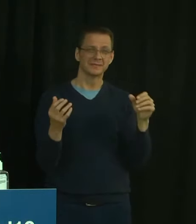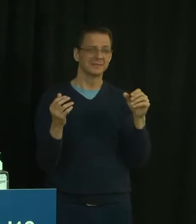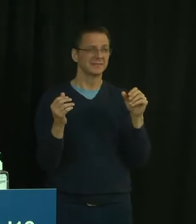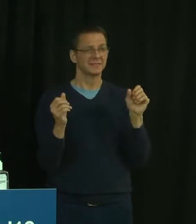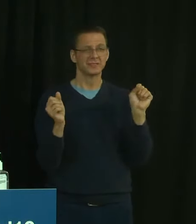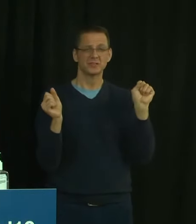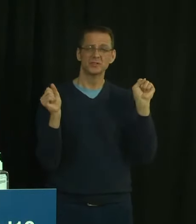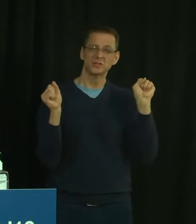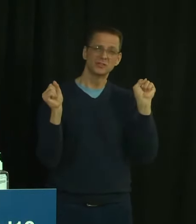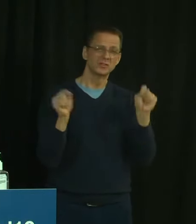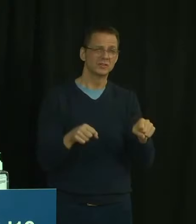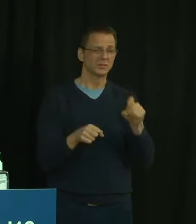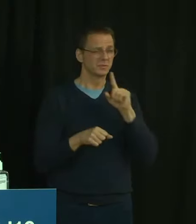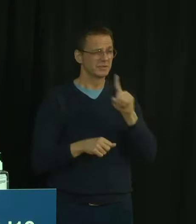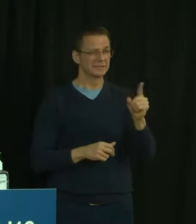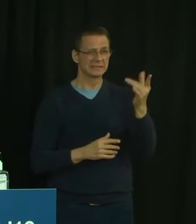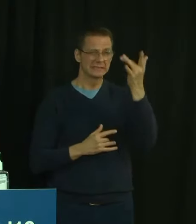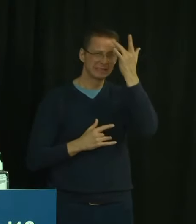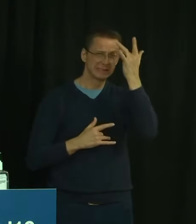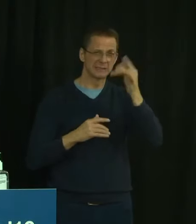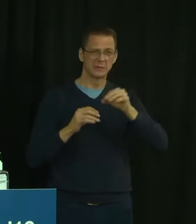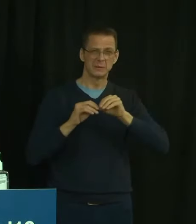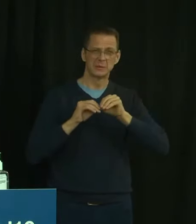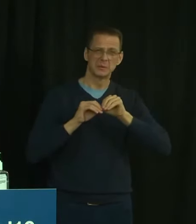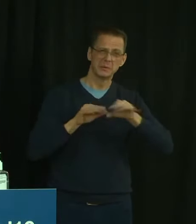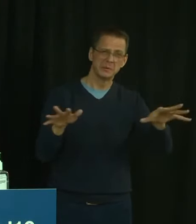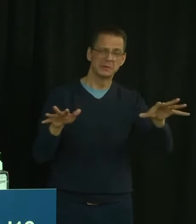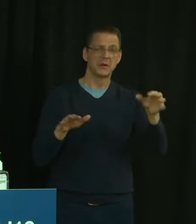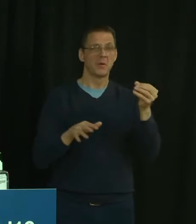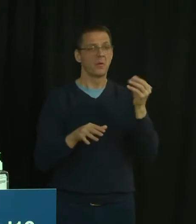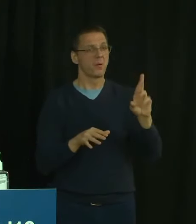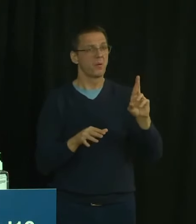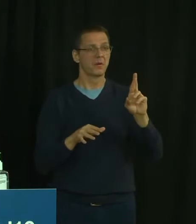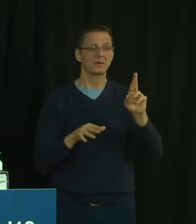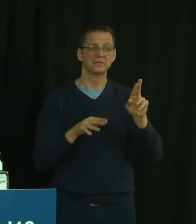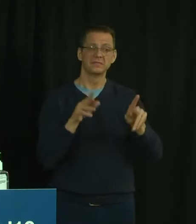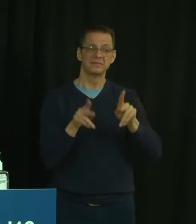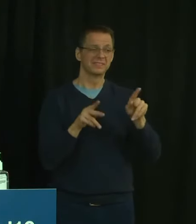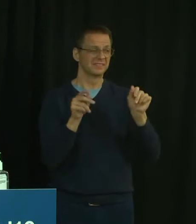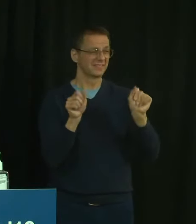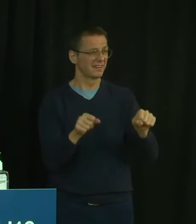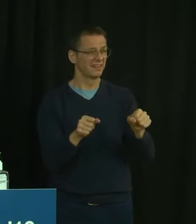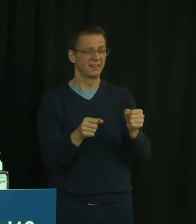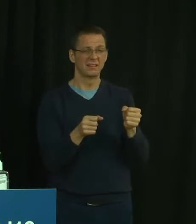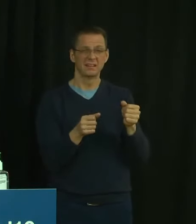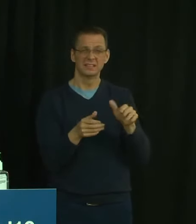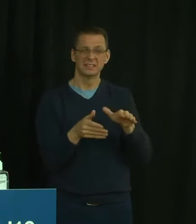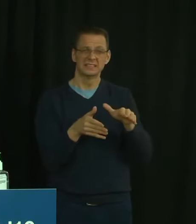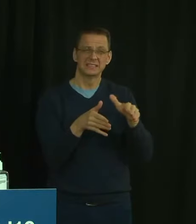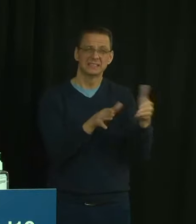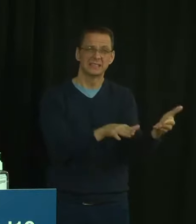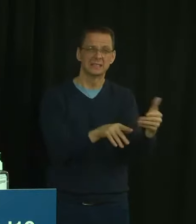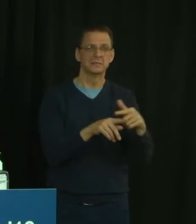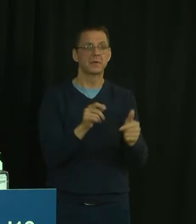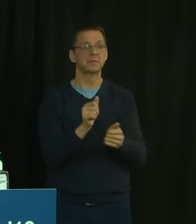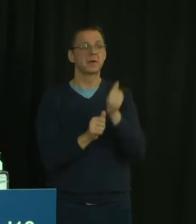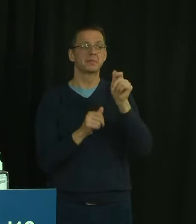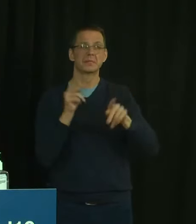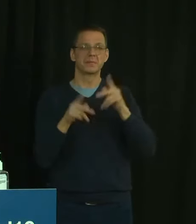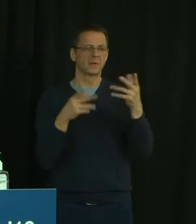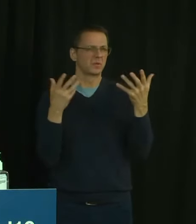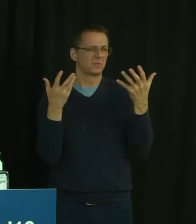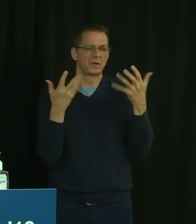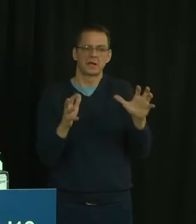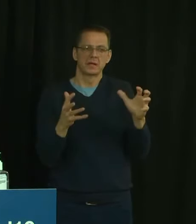even death. And that's something I think most Albertans don't want to be a part of. Operator, could you put through the next